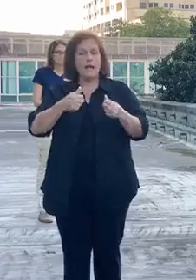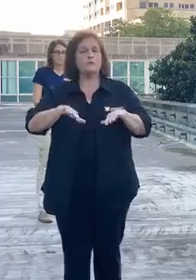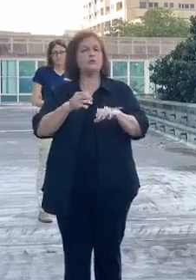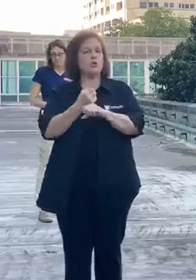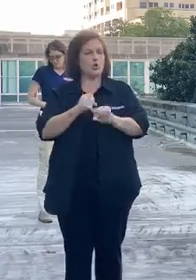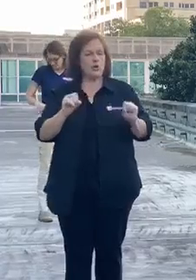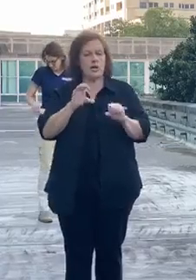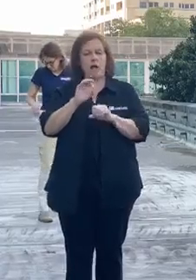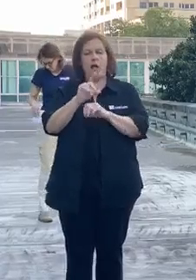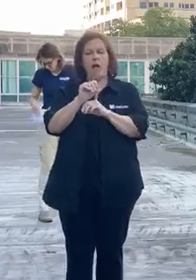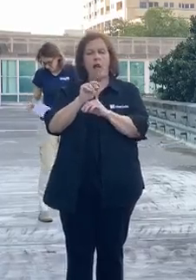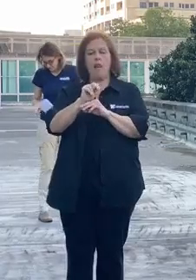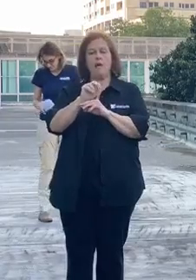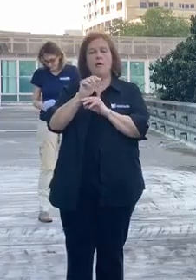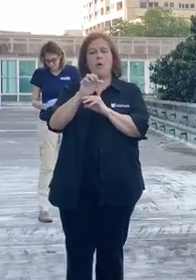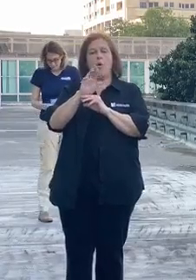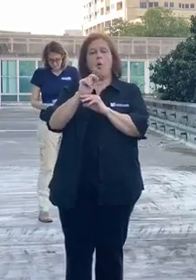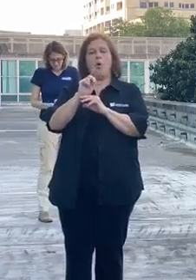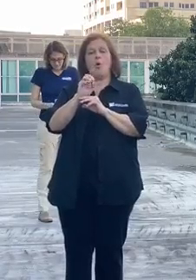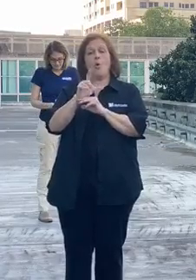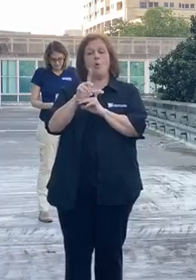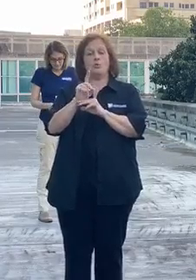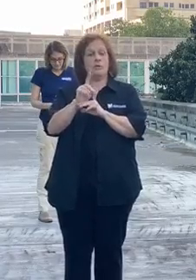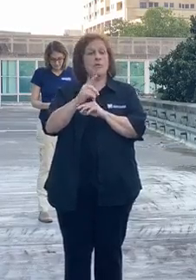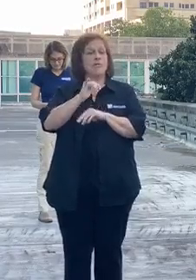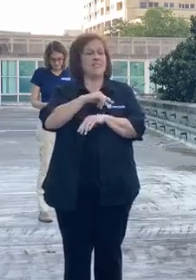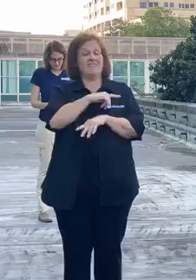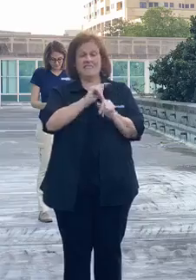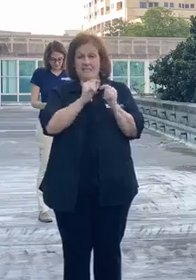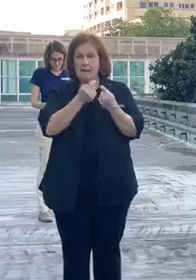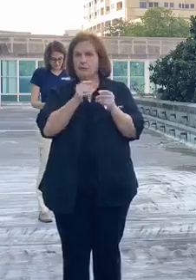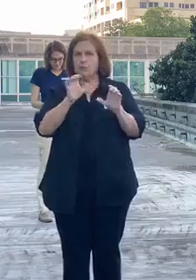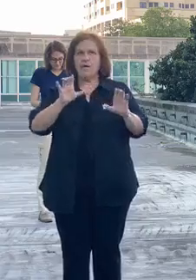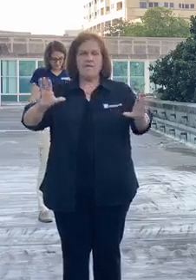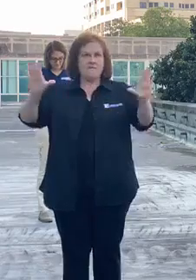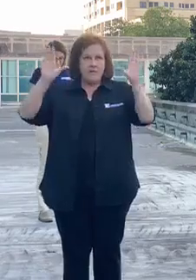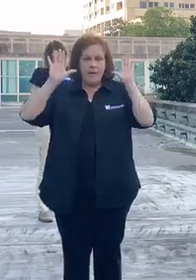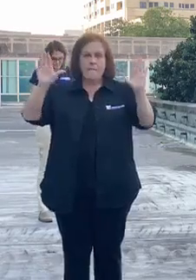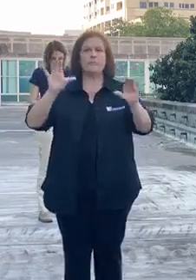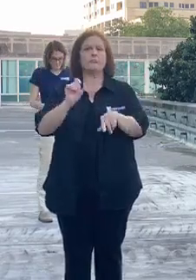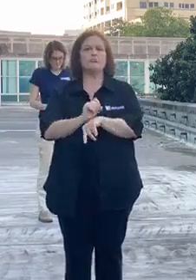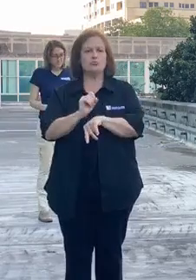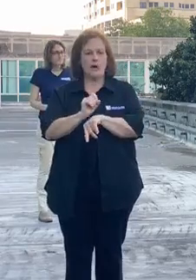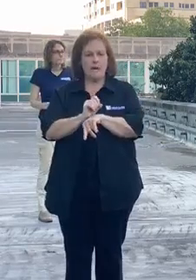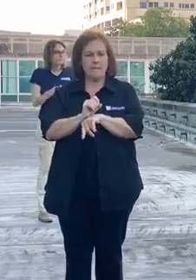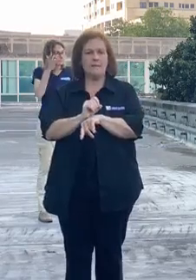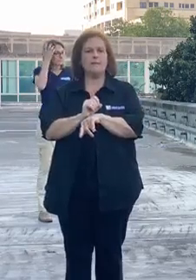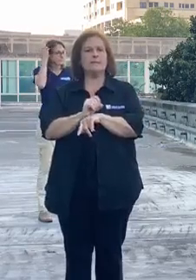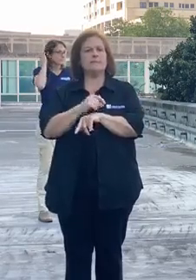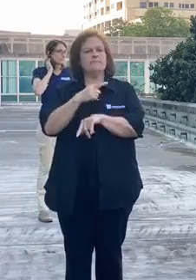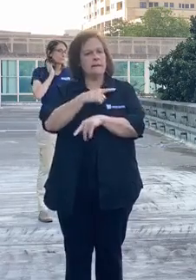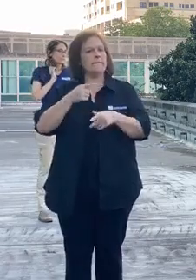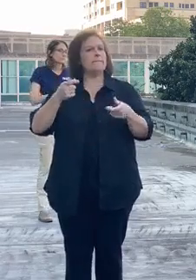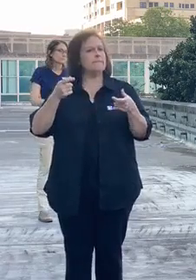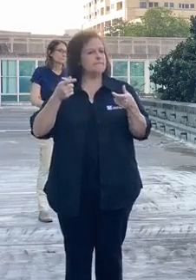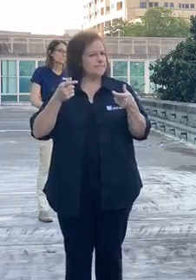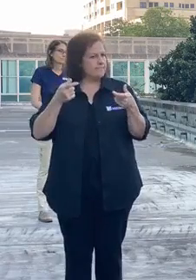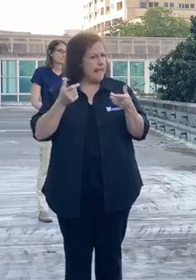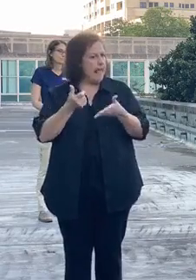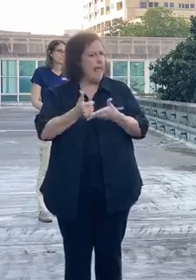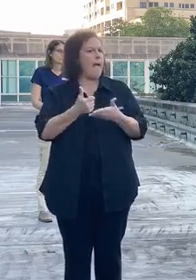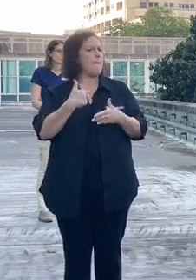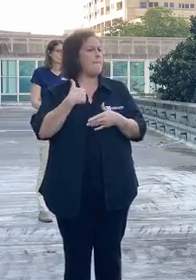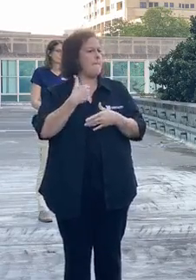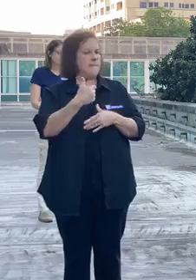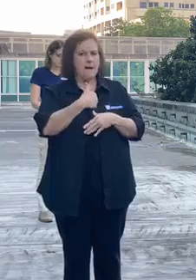Security, Colin Arnold. He and his team they've just been doing a phenomenal job of managing us through this